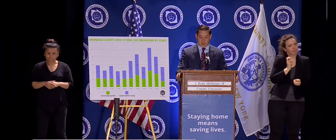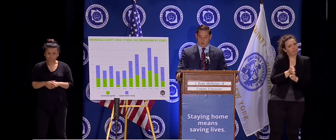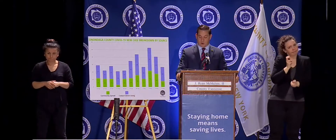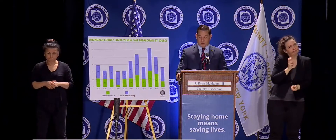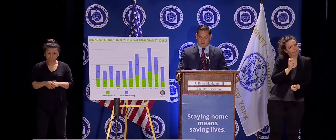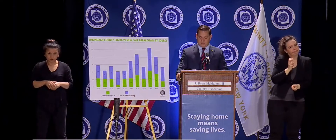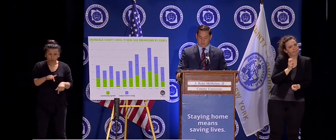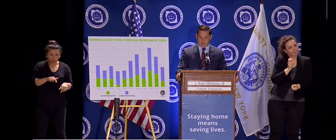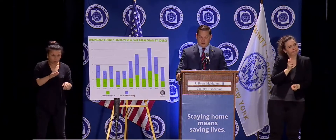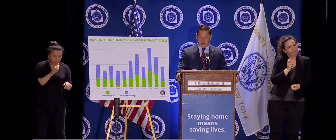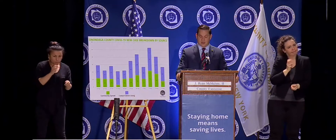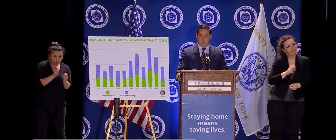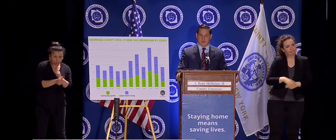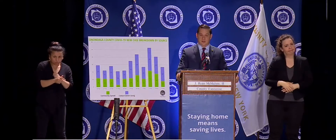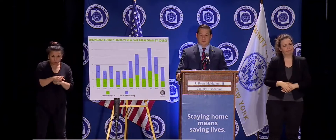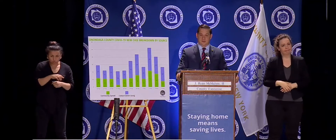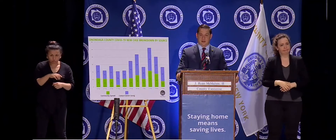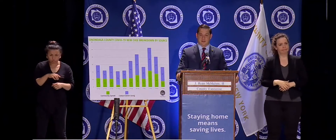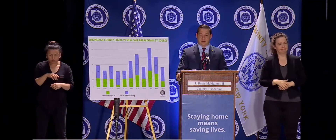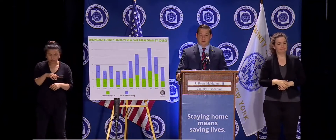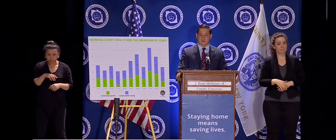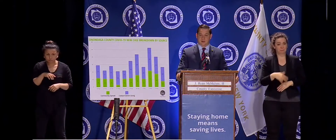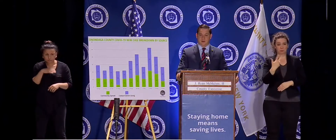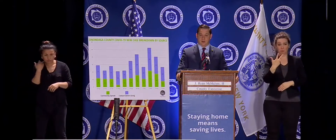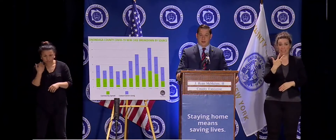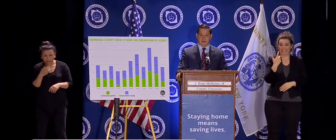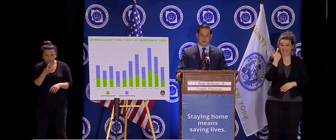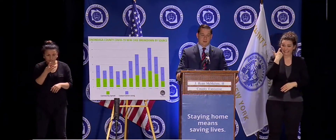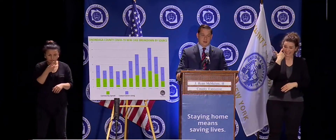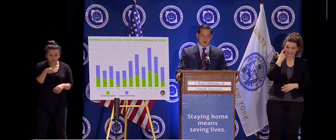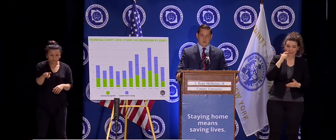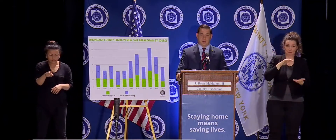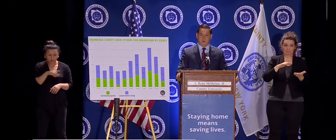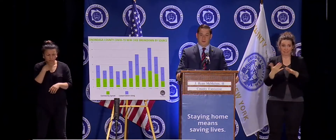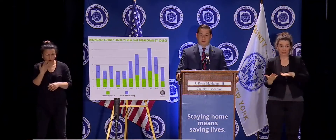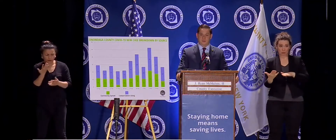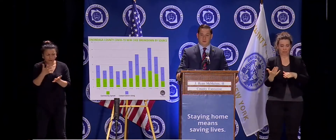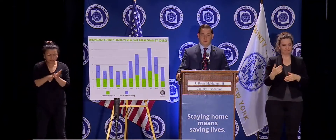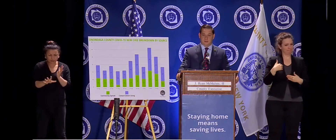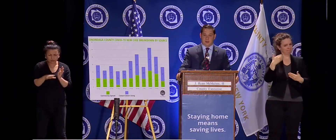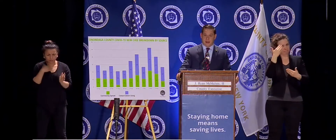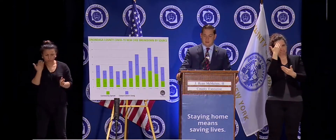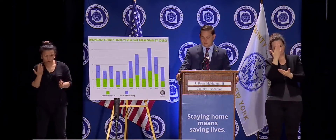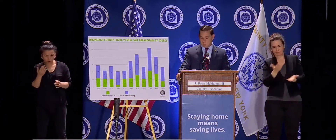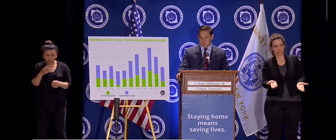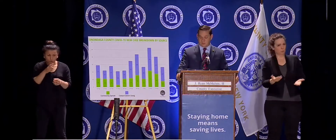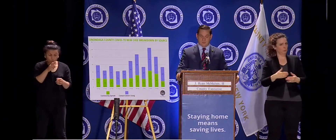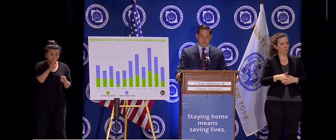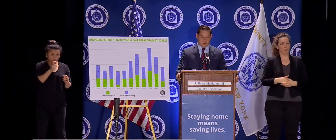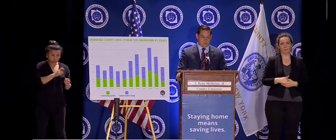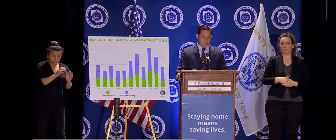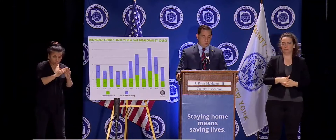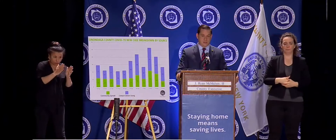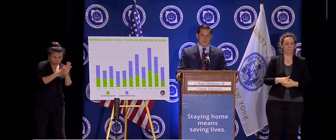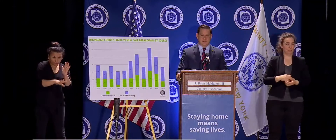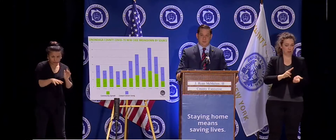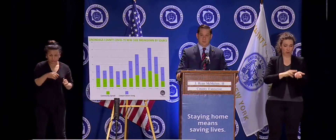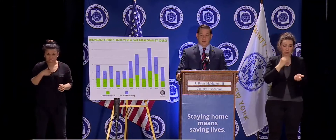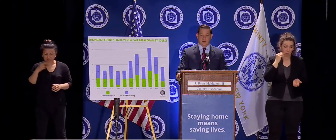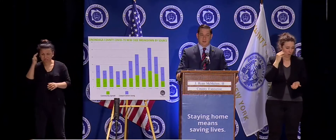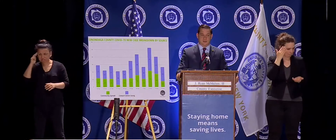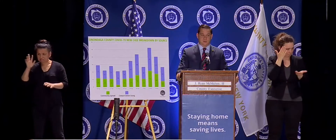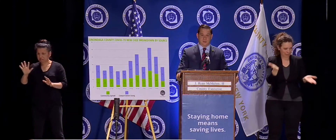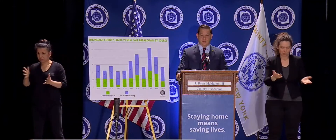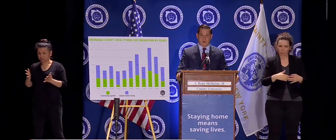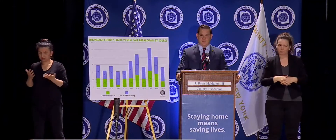homes? I don't know that. I'm not going to make assumptions on death until I know that publicly in my head. When I see something